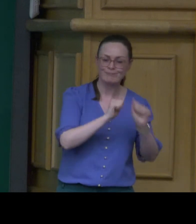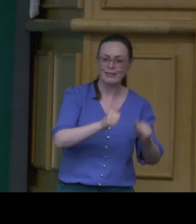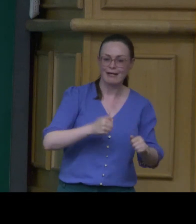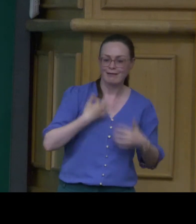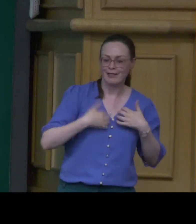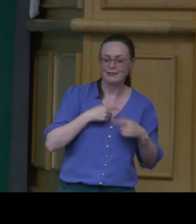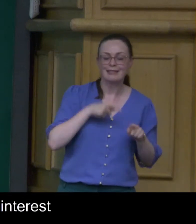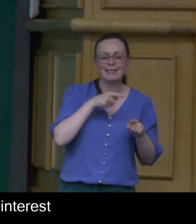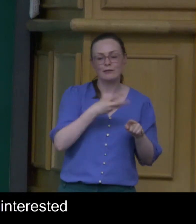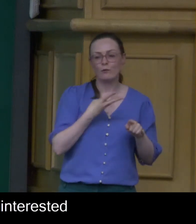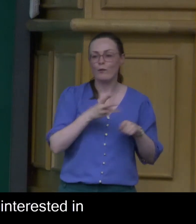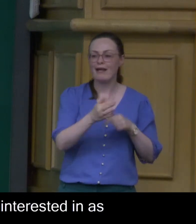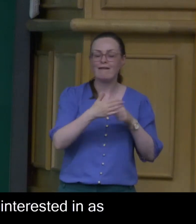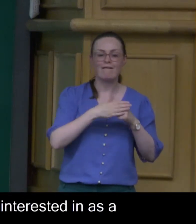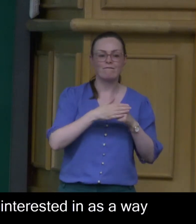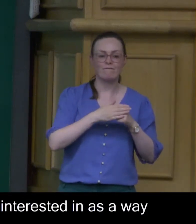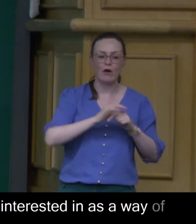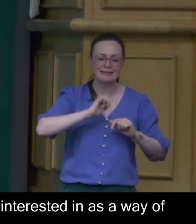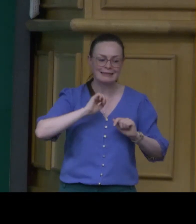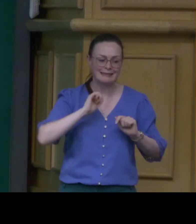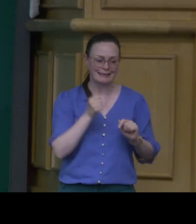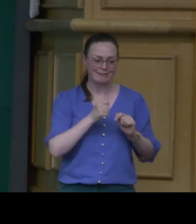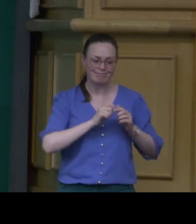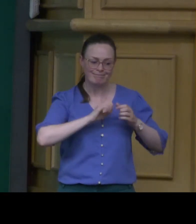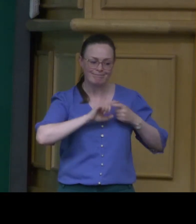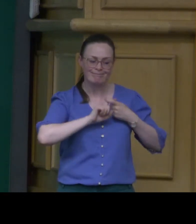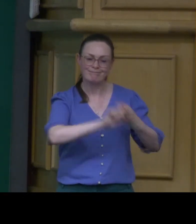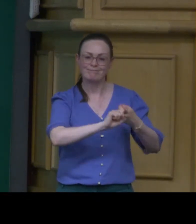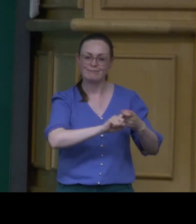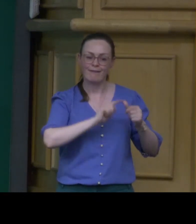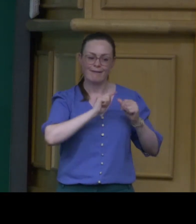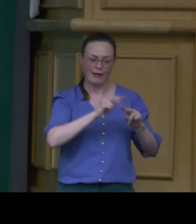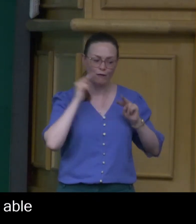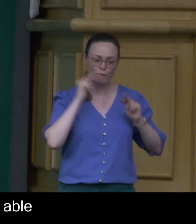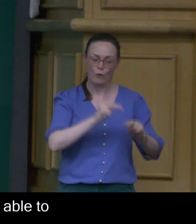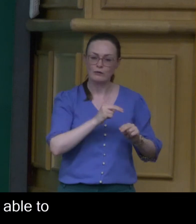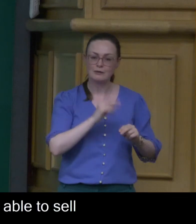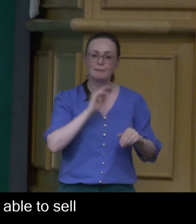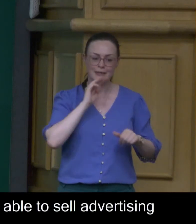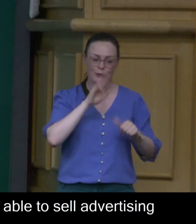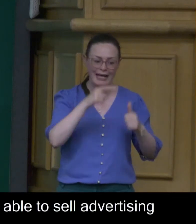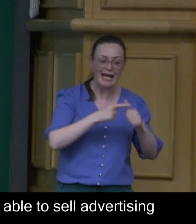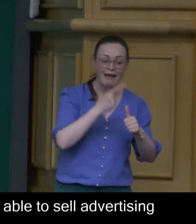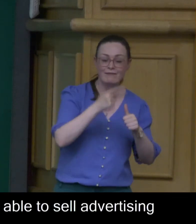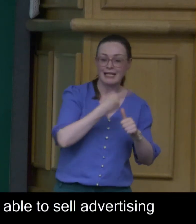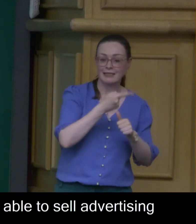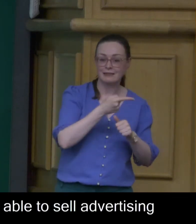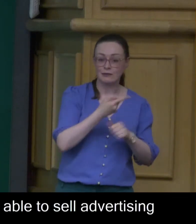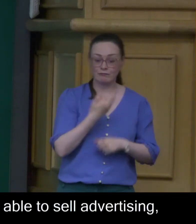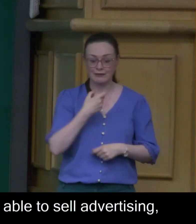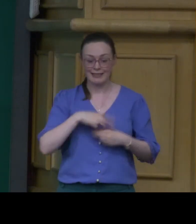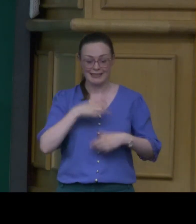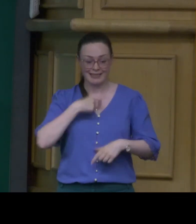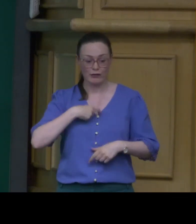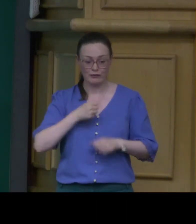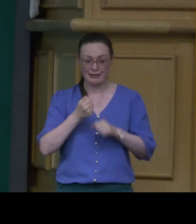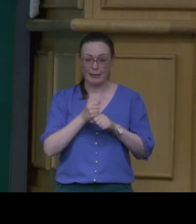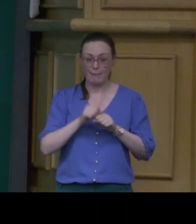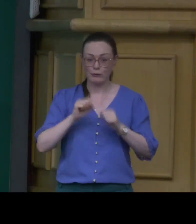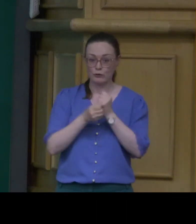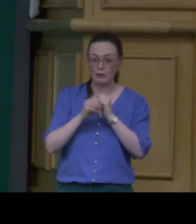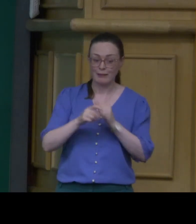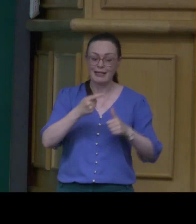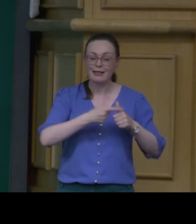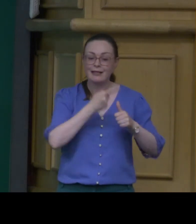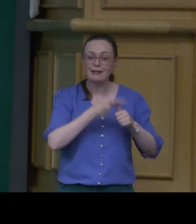maintaining a lock on their attention to be able to sell advertising, which is the characteristic of what's happening in these networks.